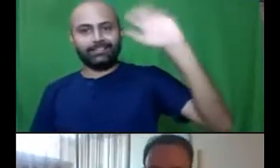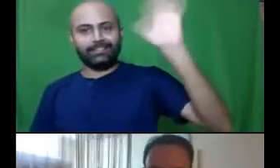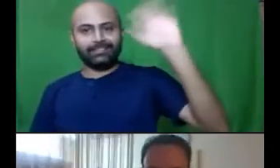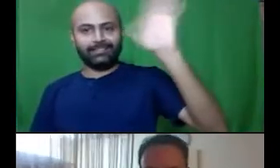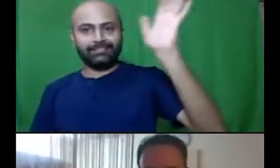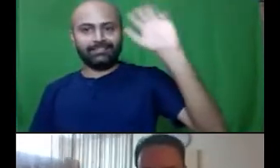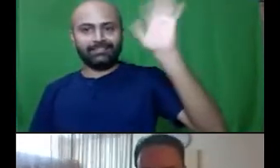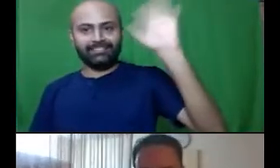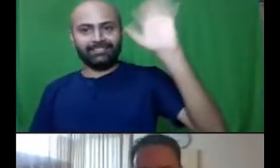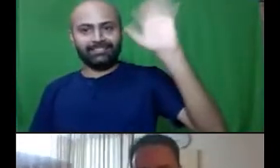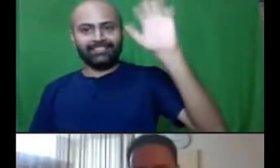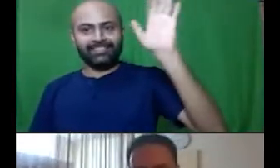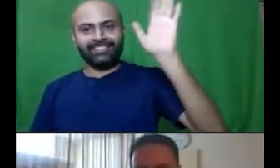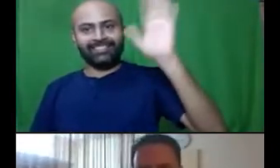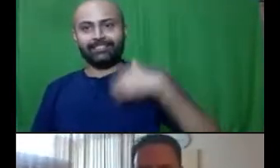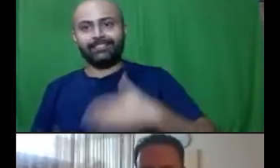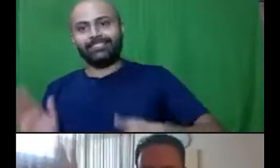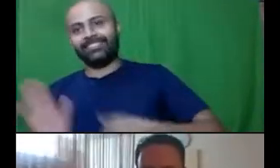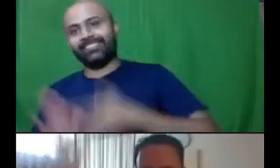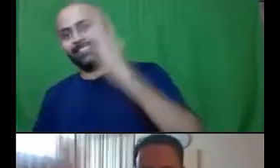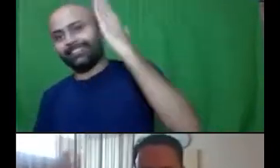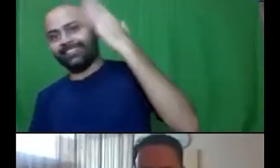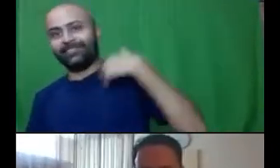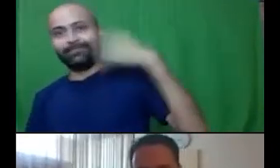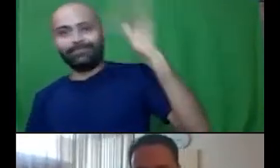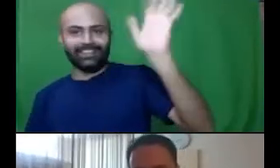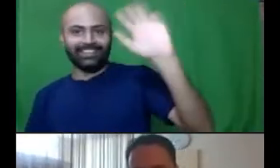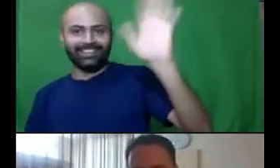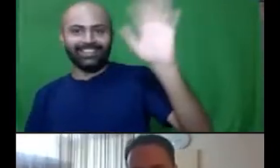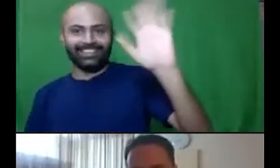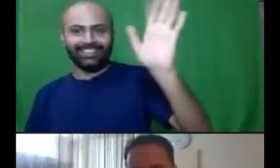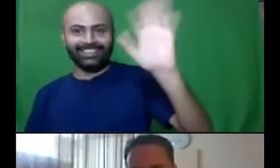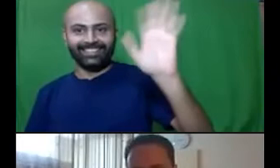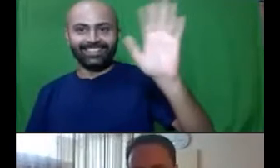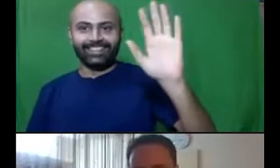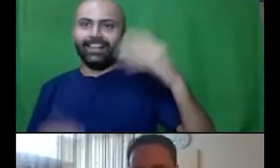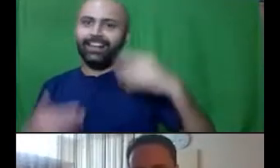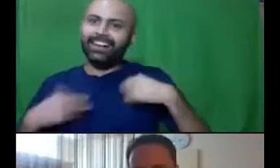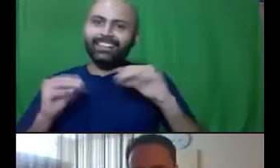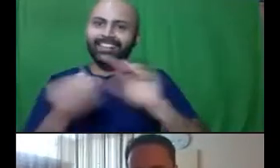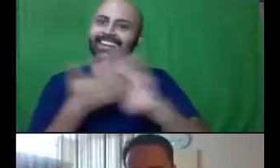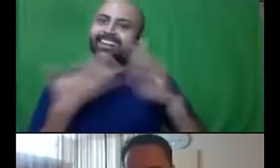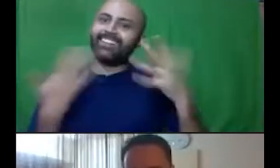Goodbye. Bye. Goodbye. Going. Bye.